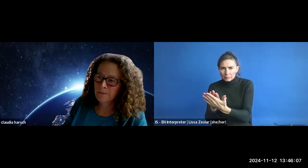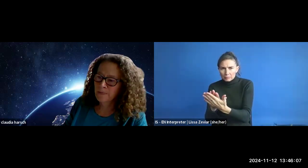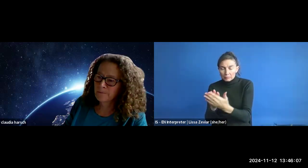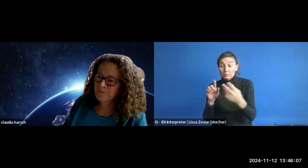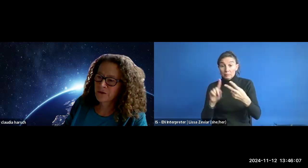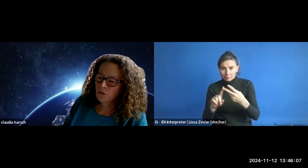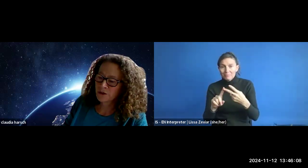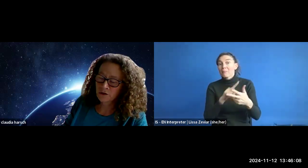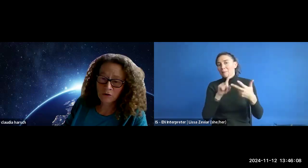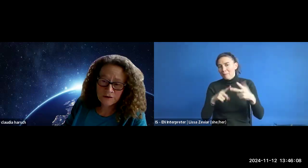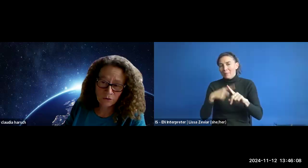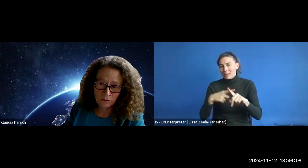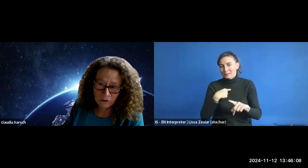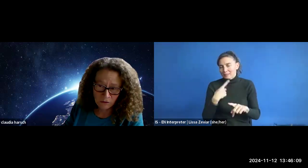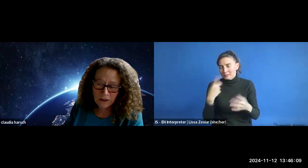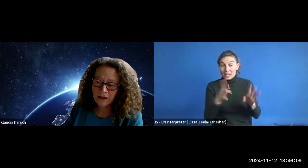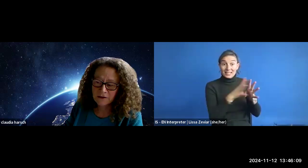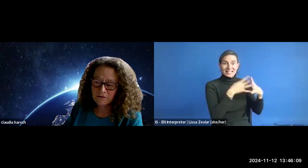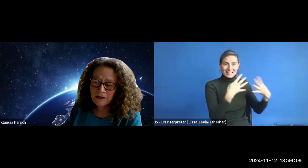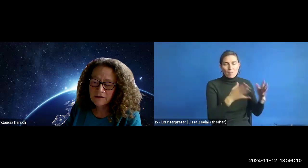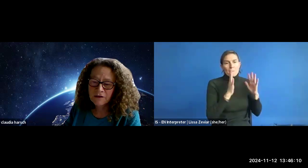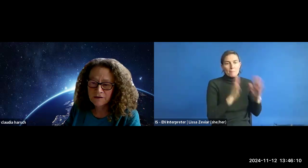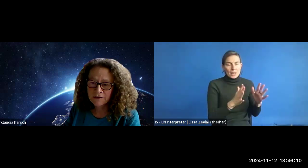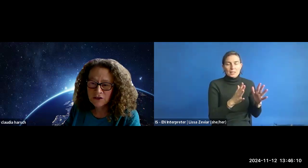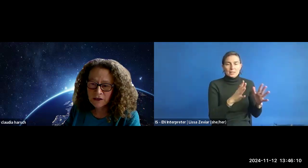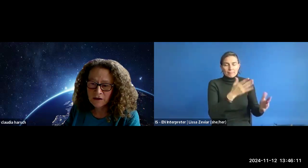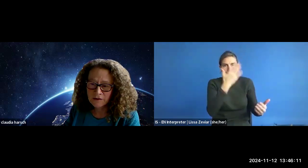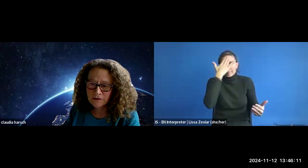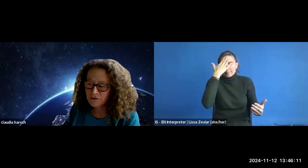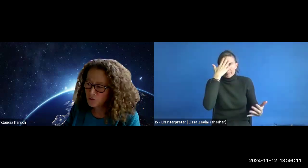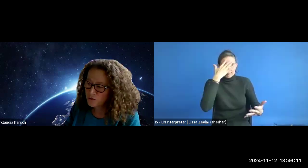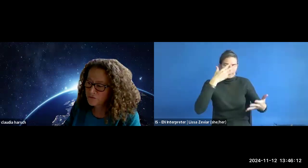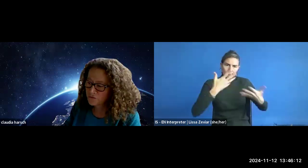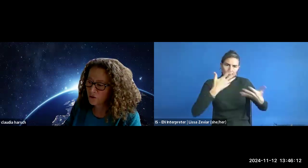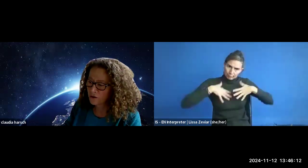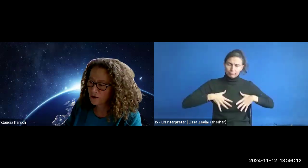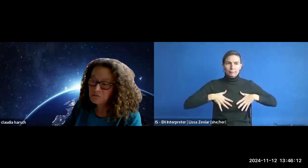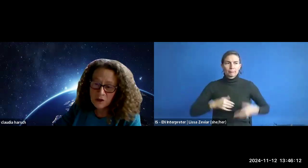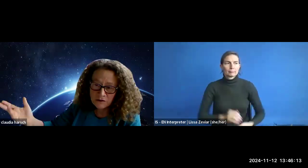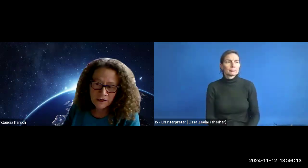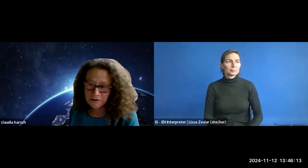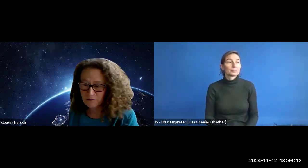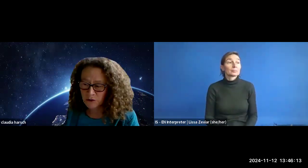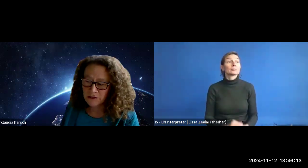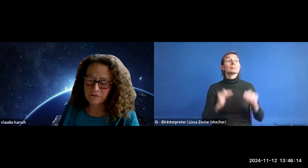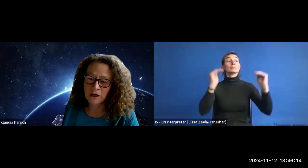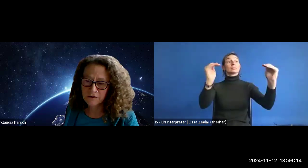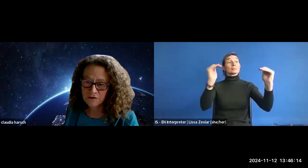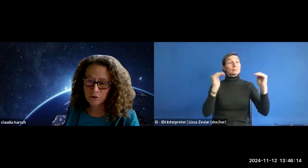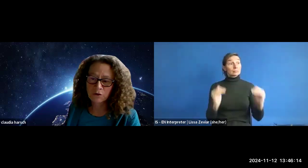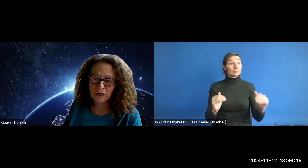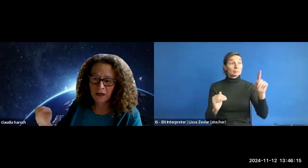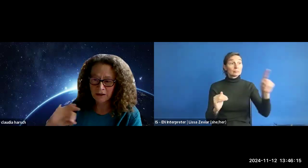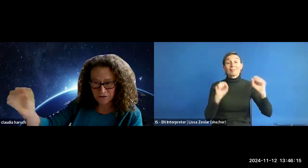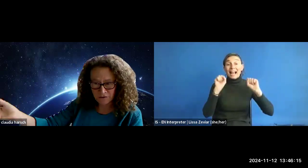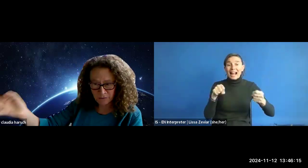CFR. We can also look at the rating scales and the checklists used for interactive and productive